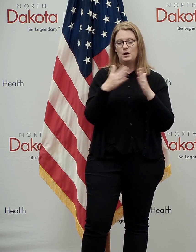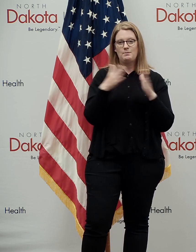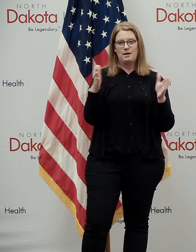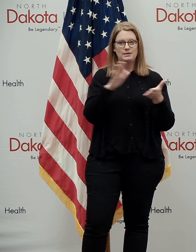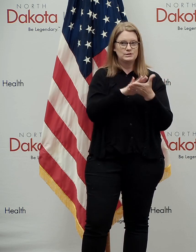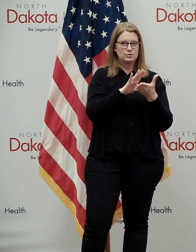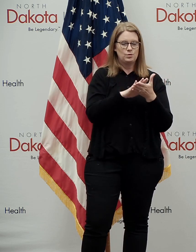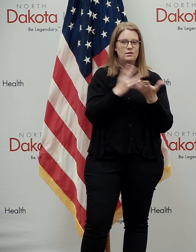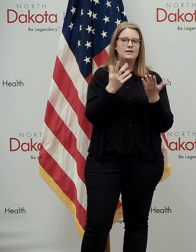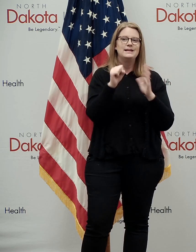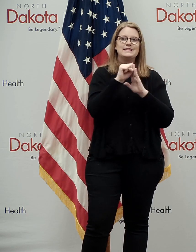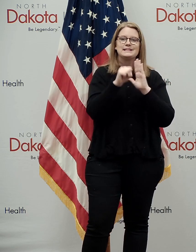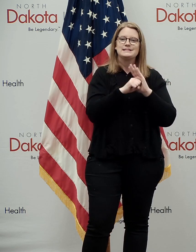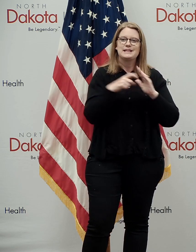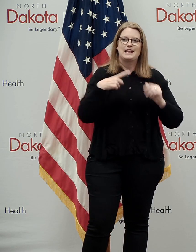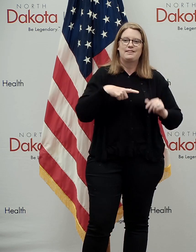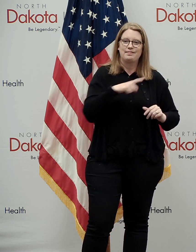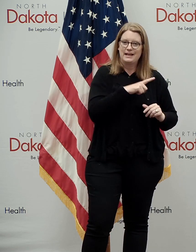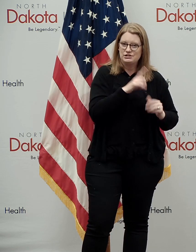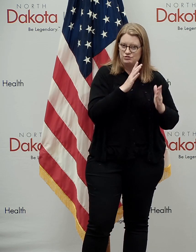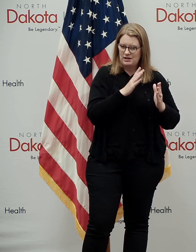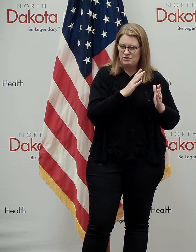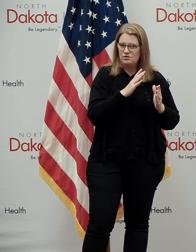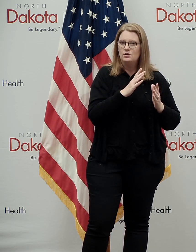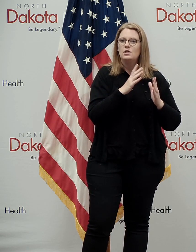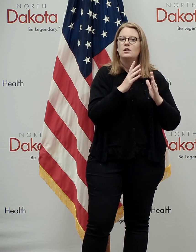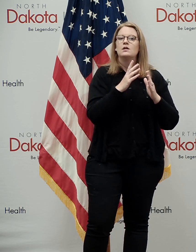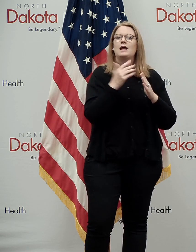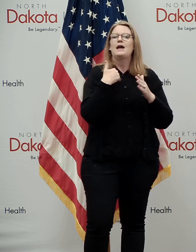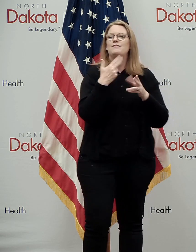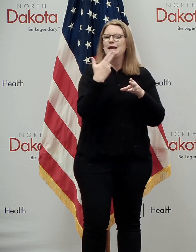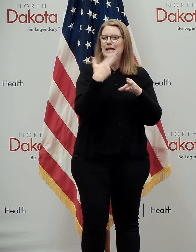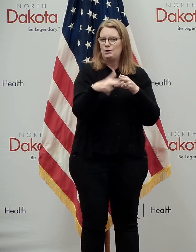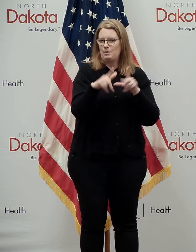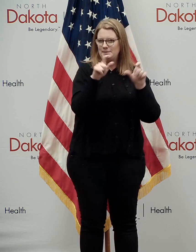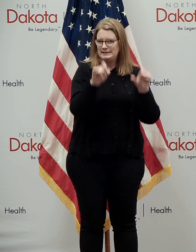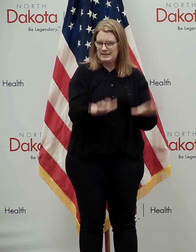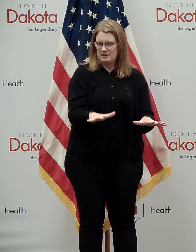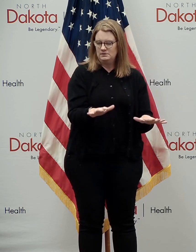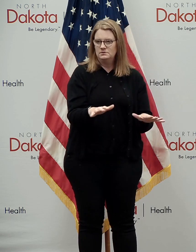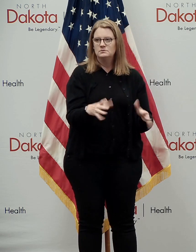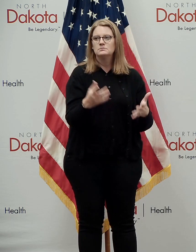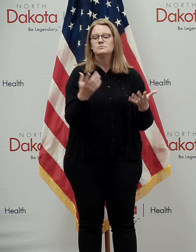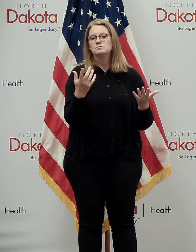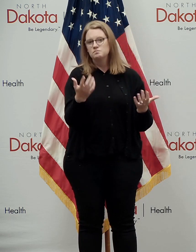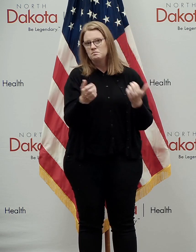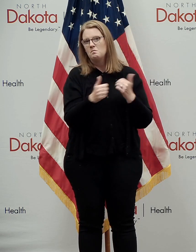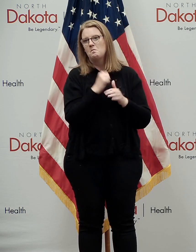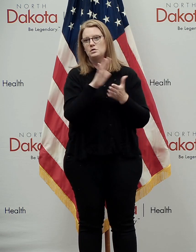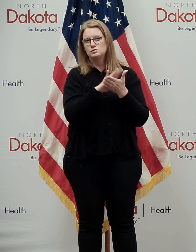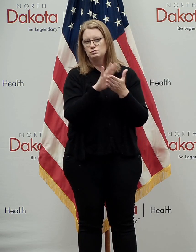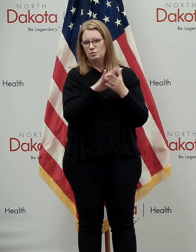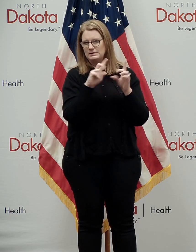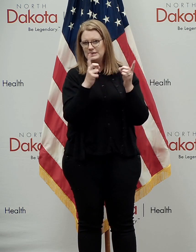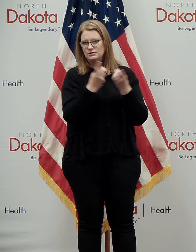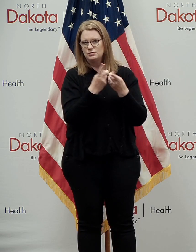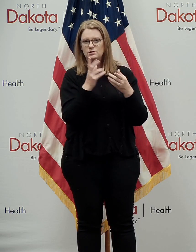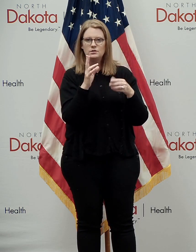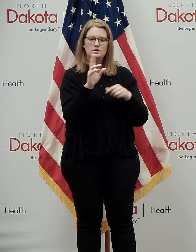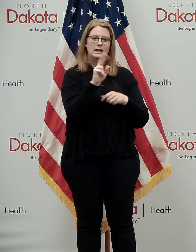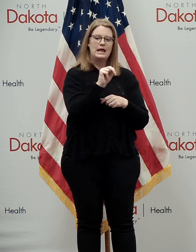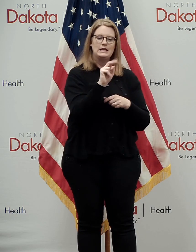the state legislature requires that every student have an interim test, is what we call it. Most of our school districts utilize and leverage